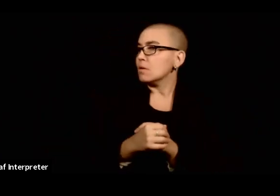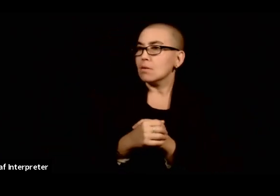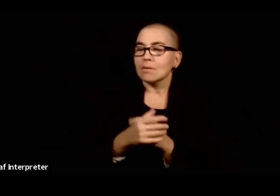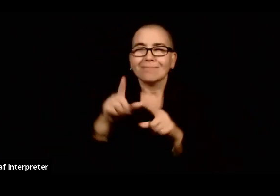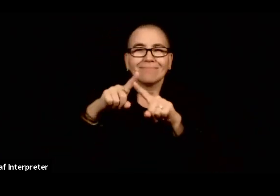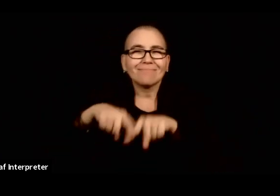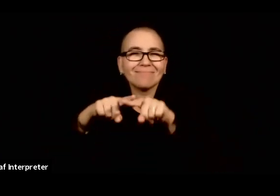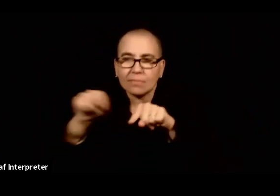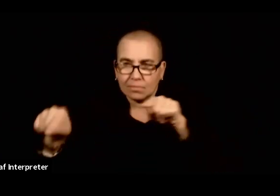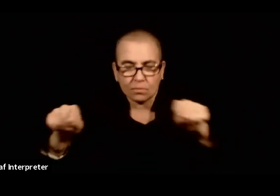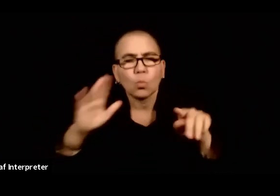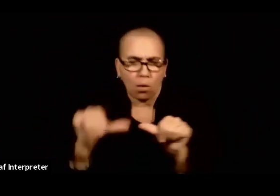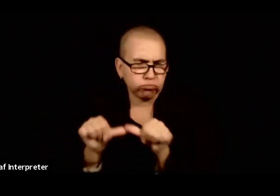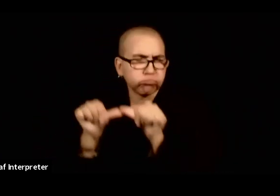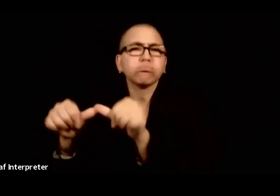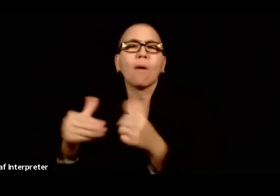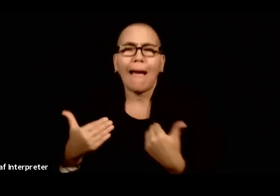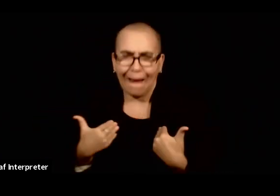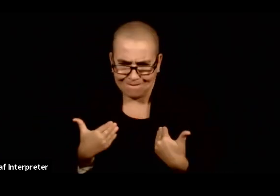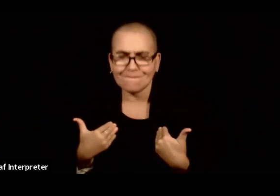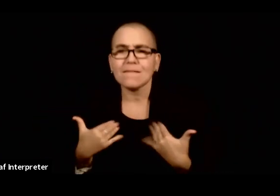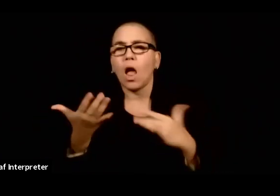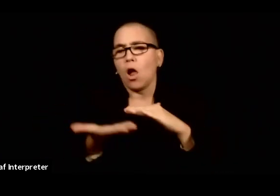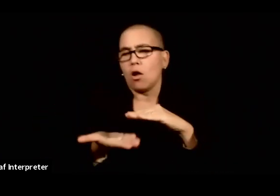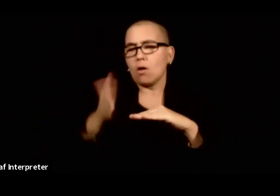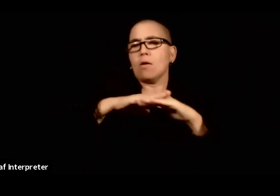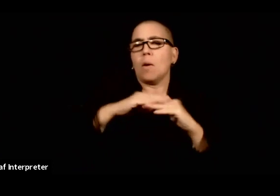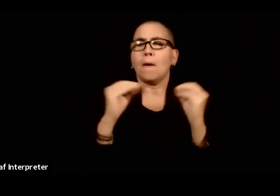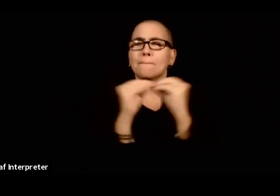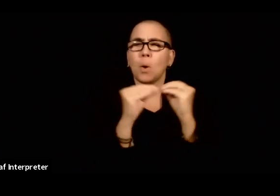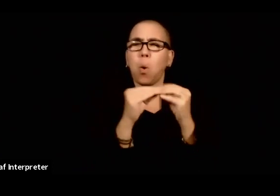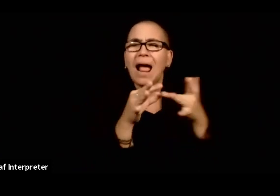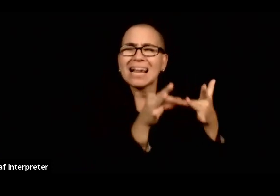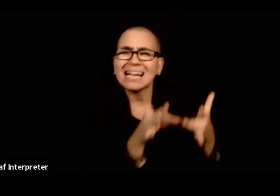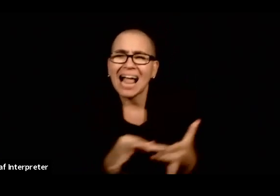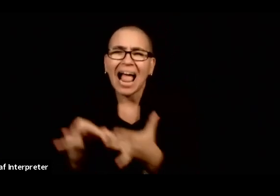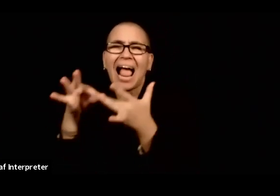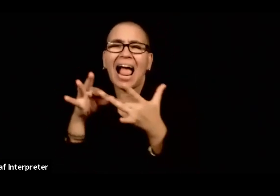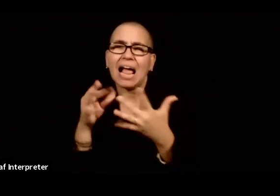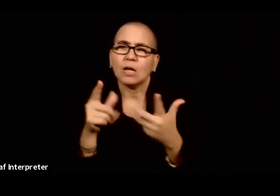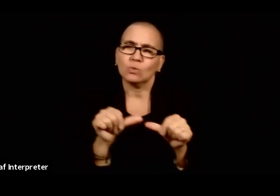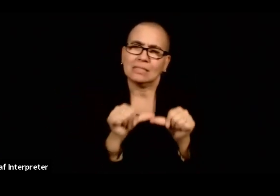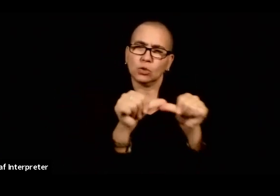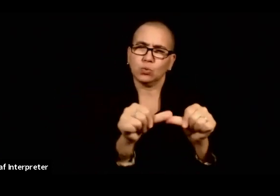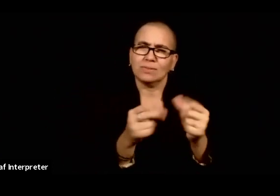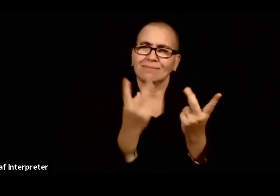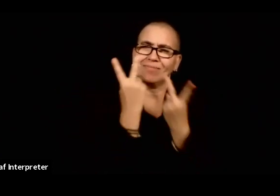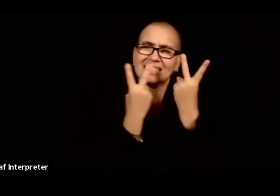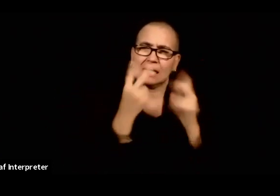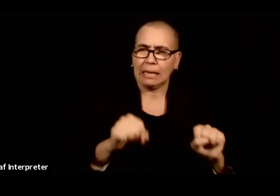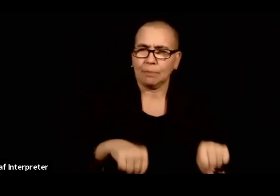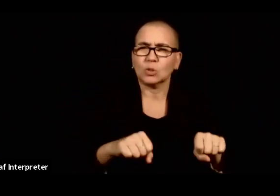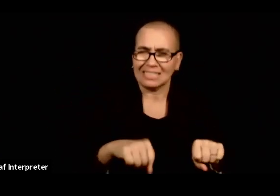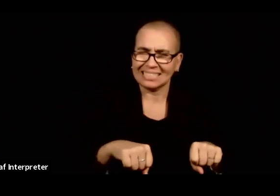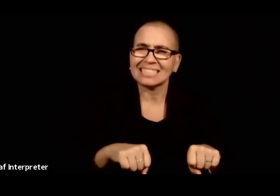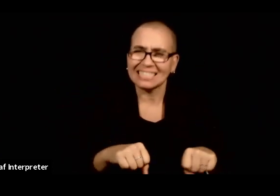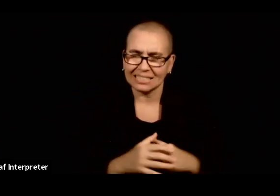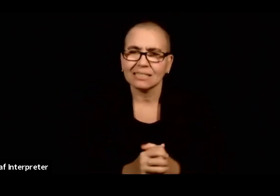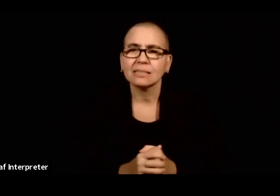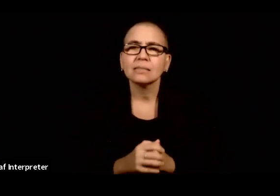guidance. The guidance states that the primary consideration for facility visitation decisions should